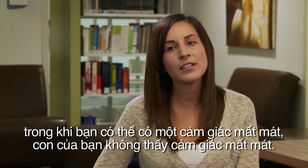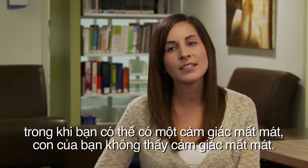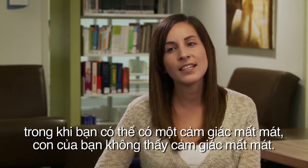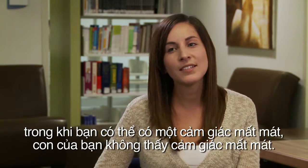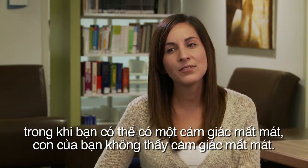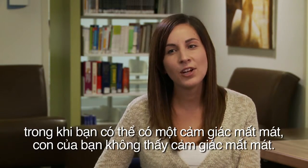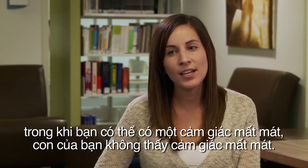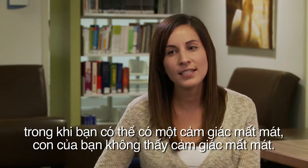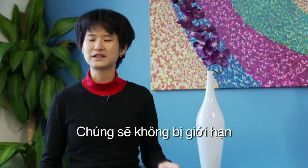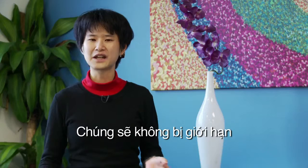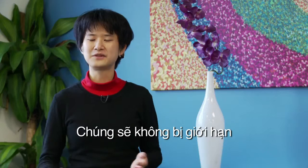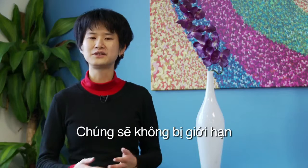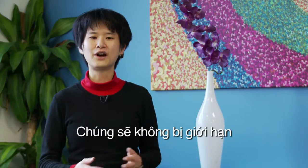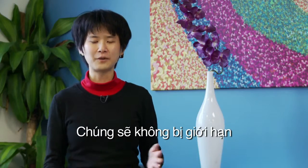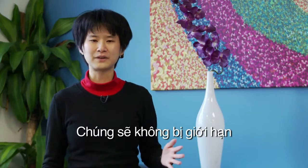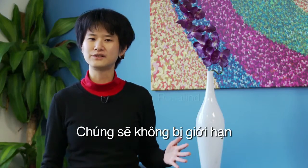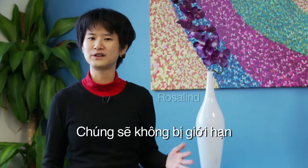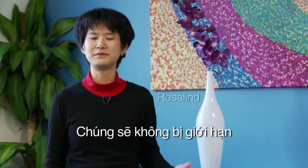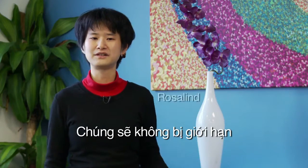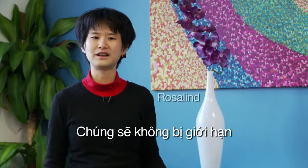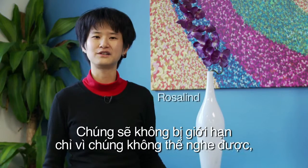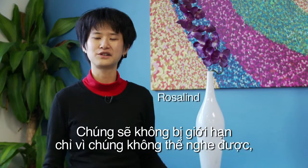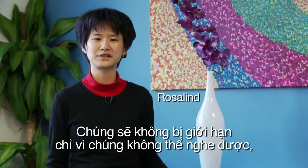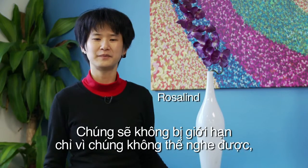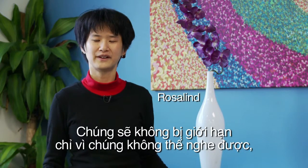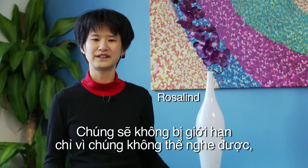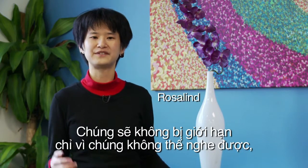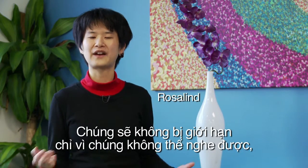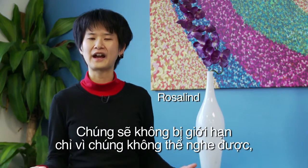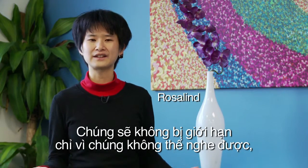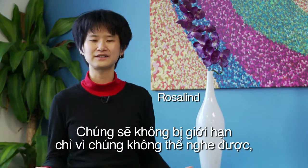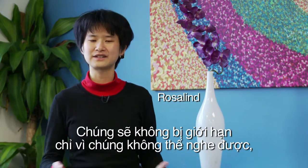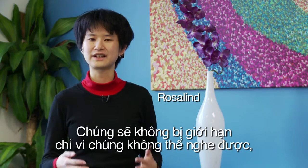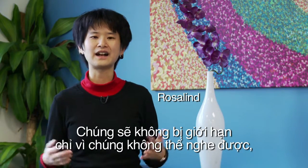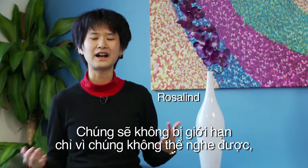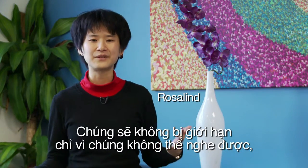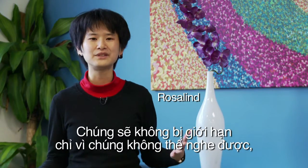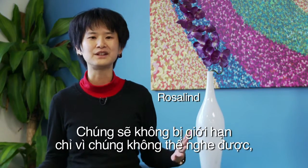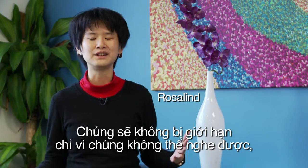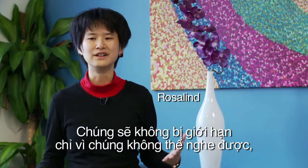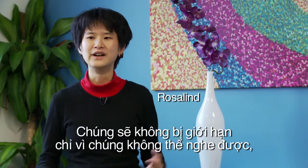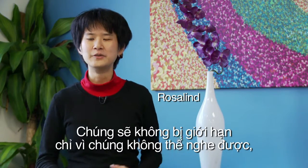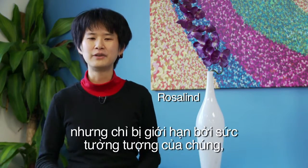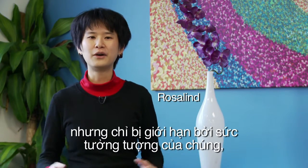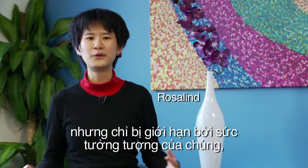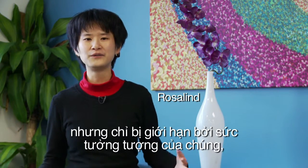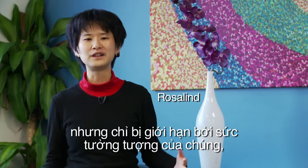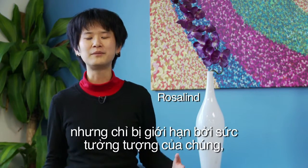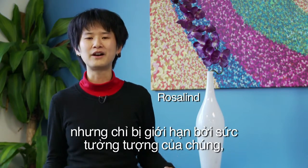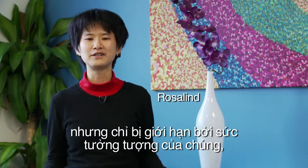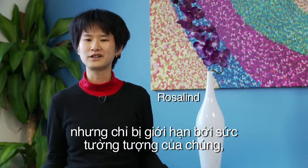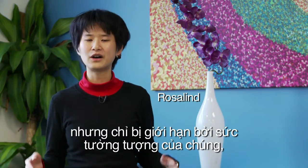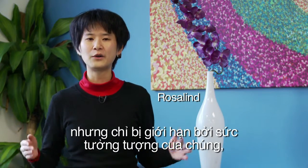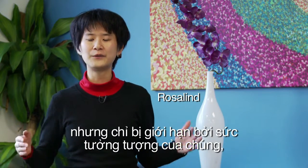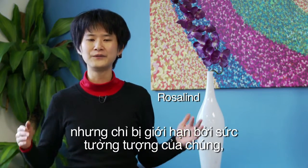feel a sense of loss. They will not be limited just by the fact that they come here, but only by their own